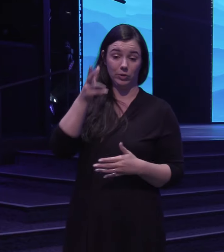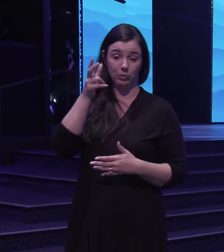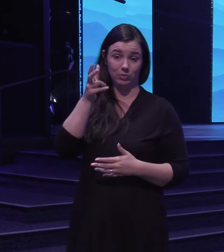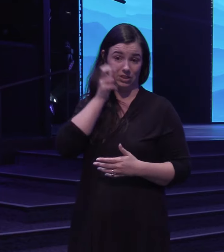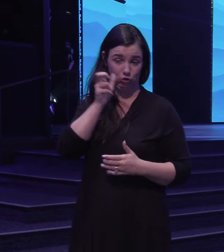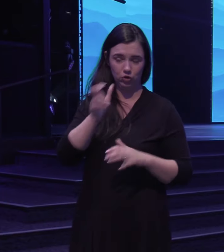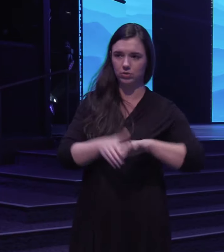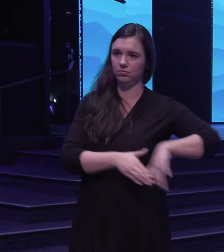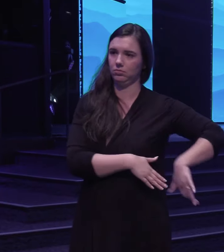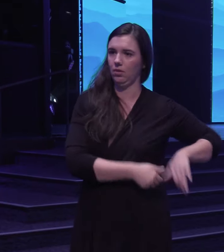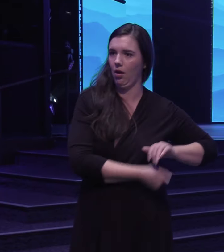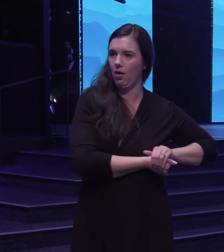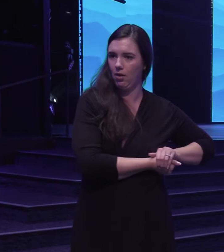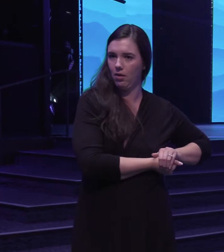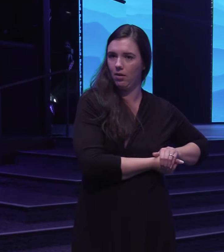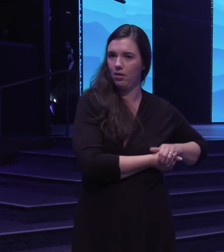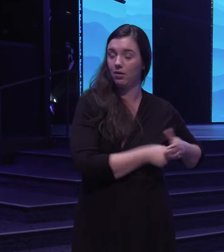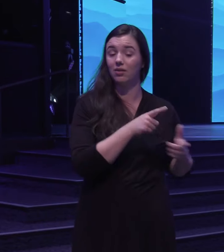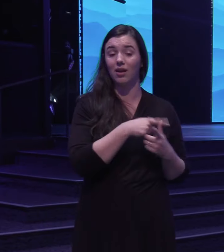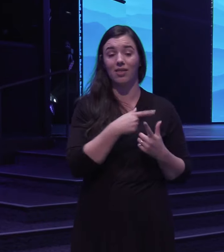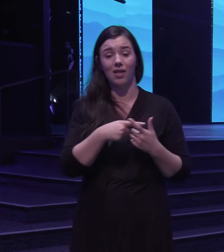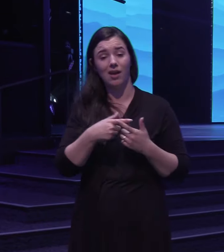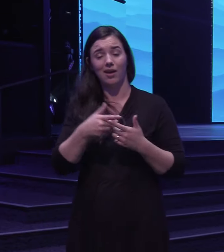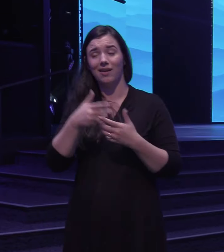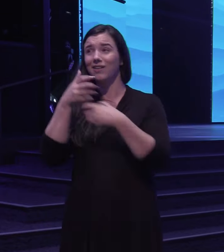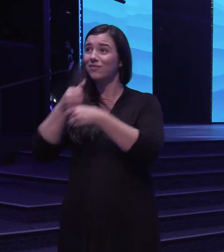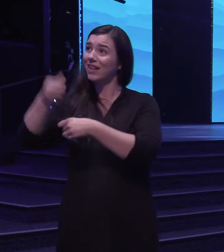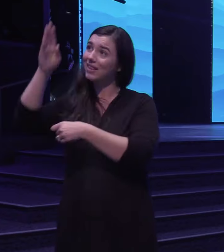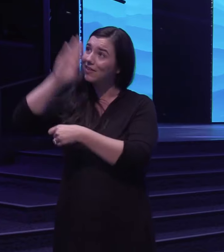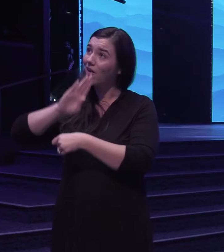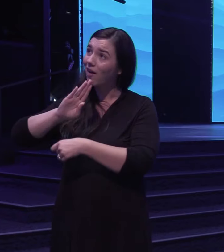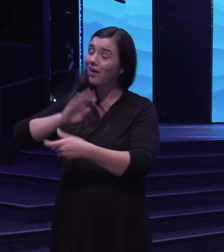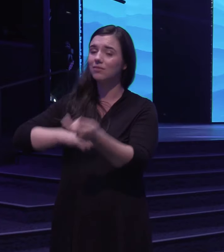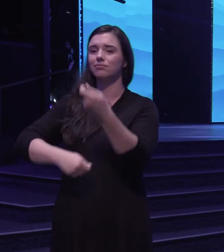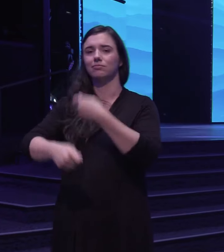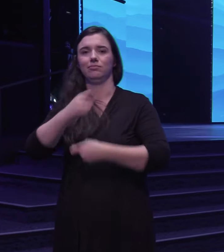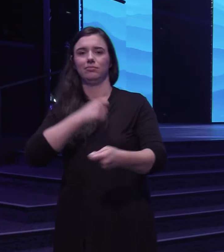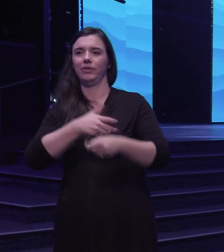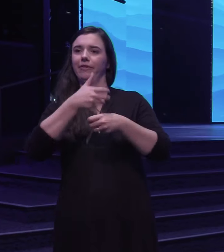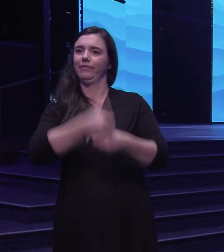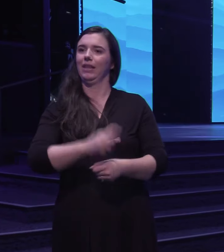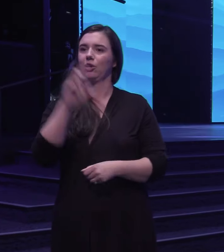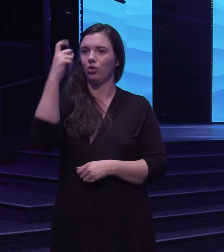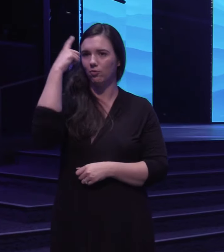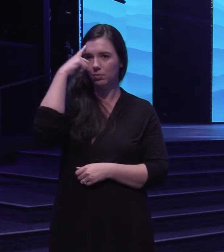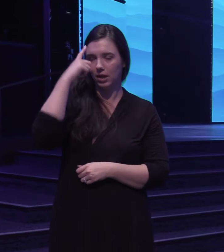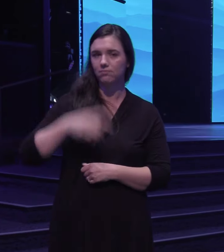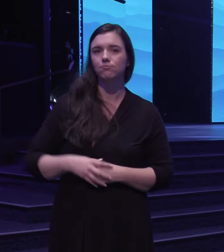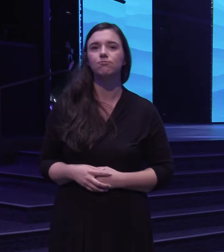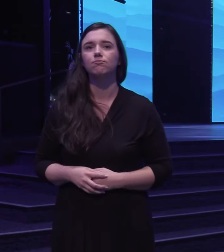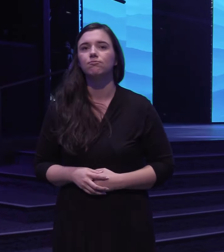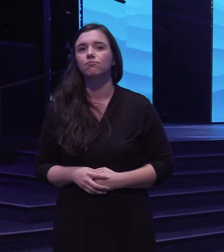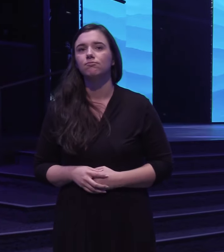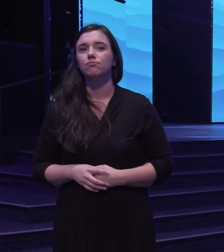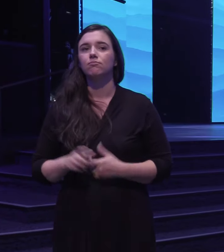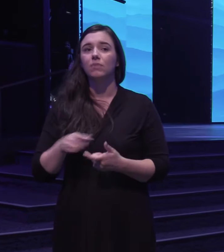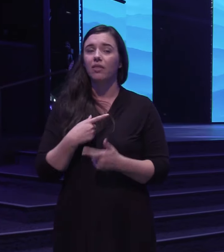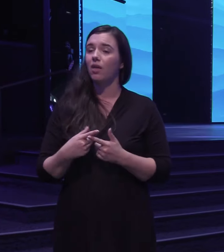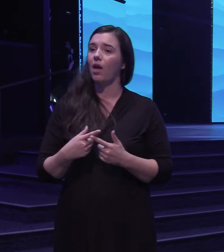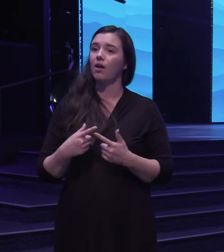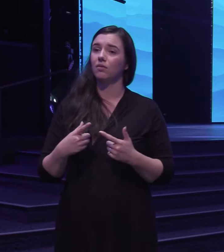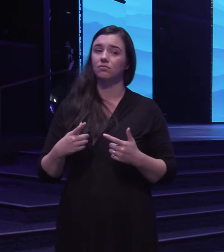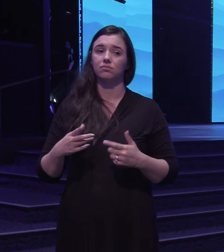hear. And then replace faith in God with faith in government. And then